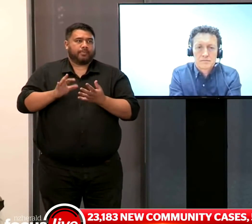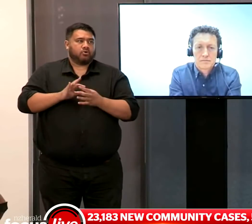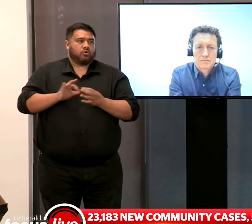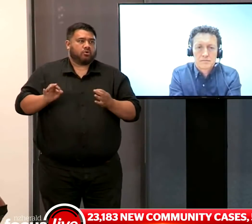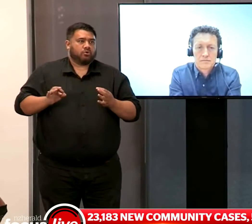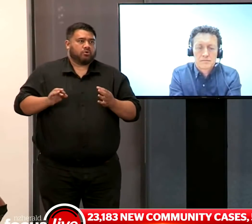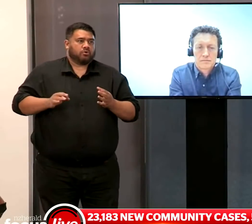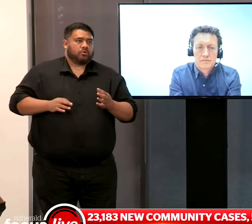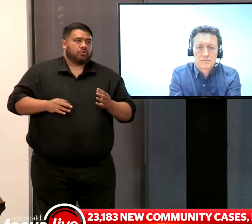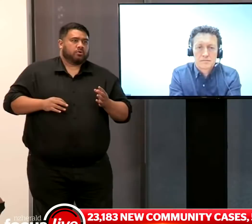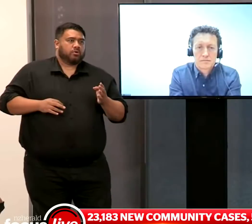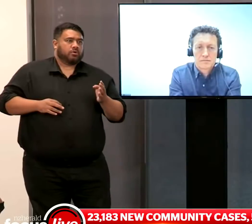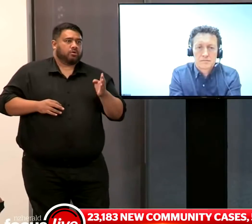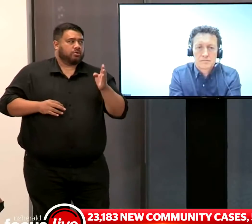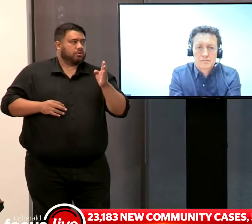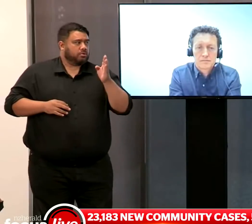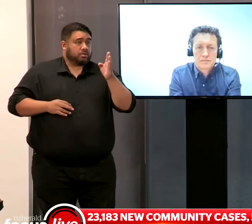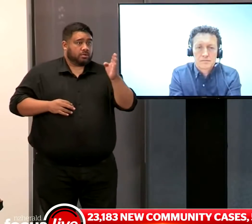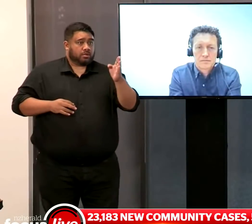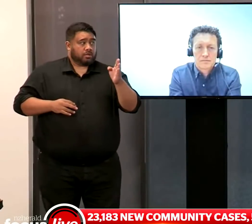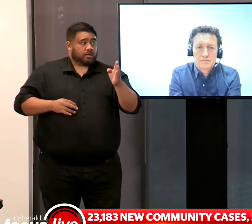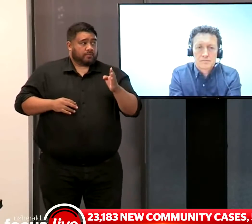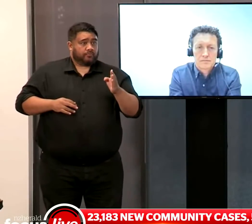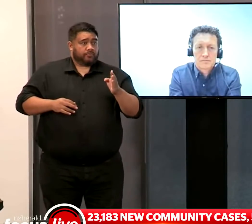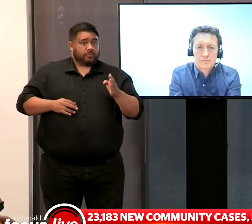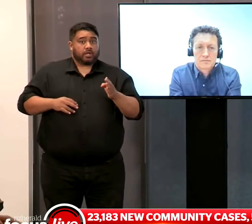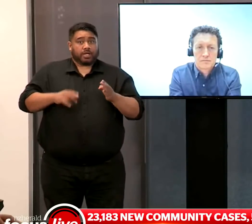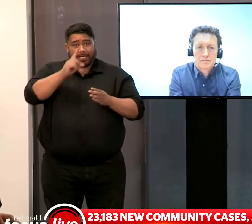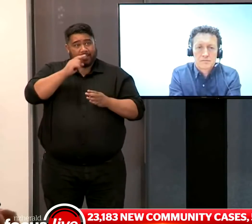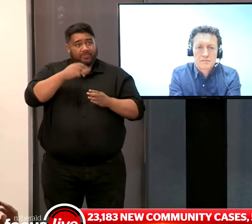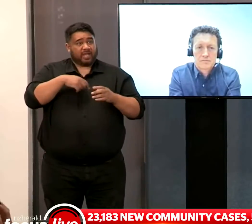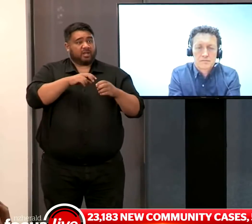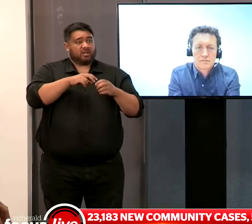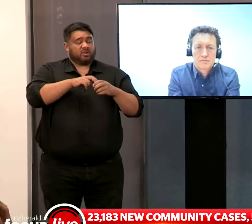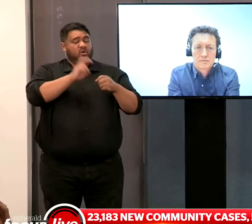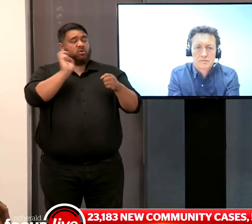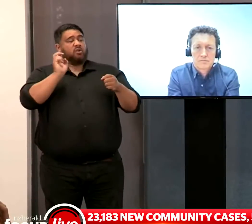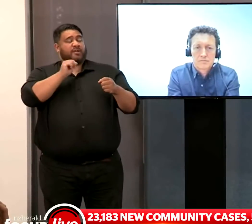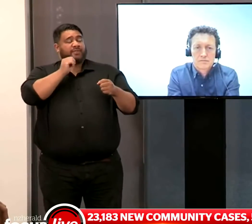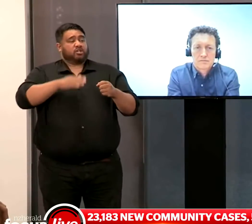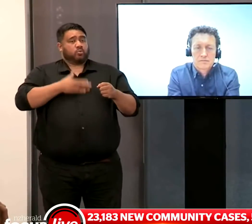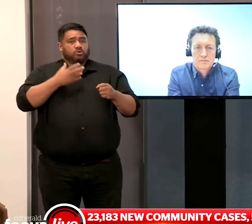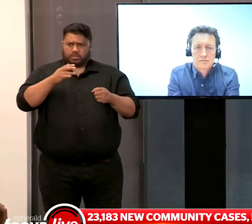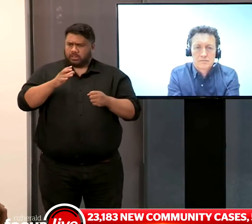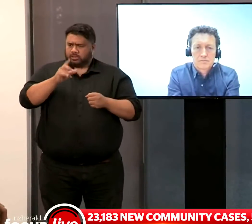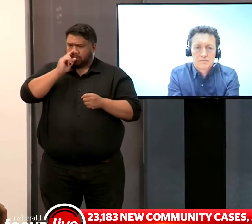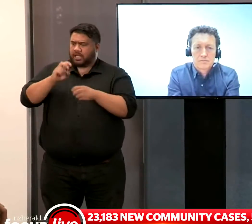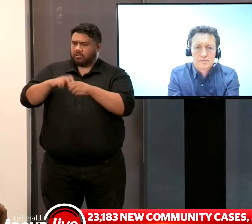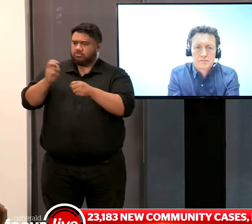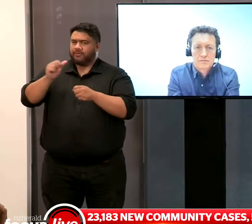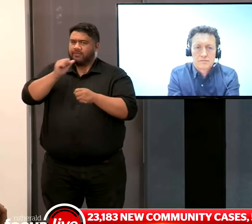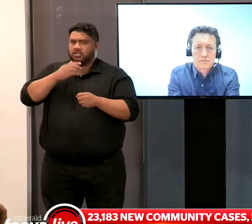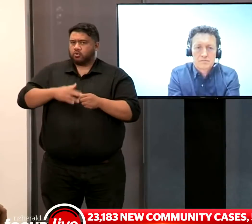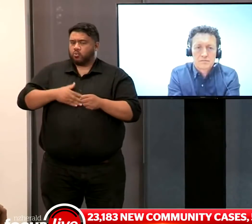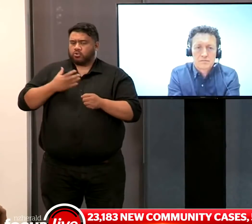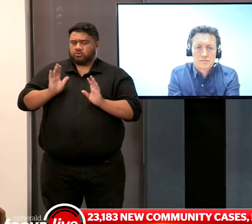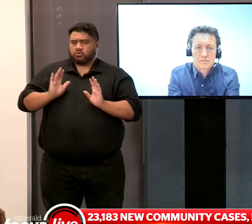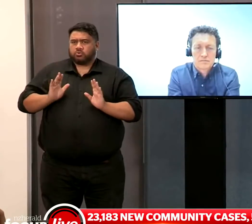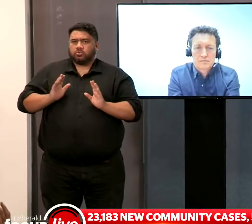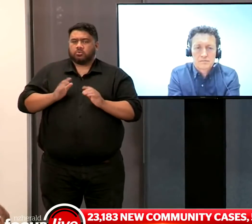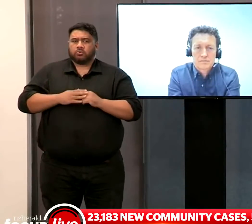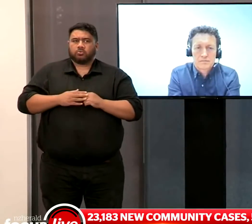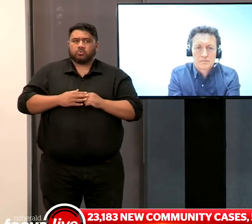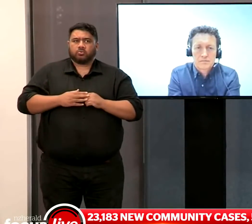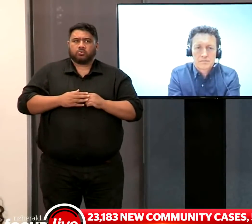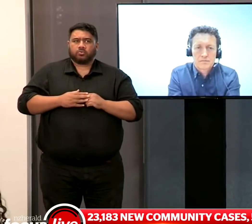opt out? Yes, they can. So they don't have to, they're not obliged to provide rapid antigen tests. So saying many